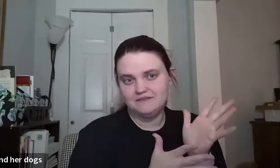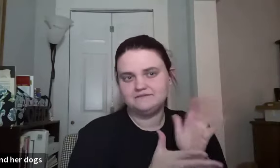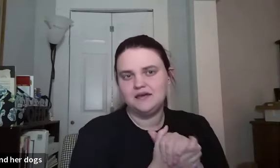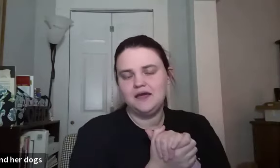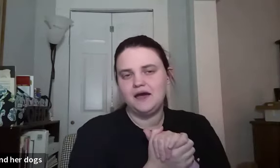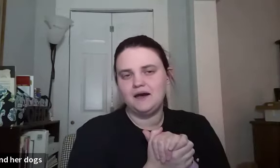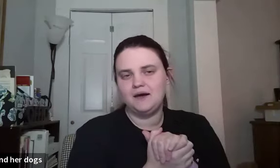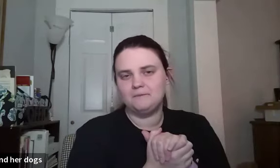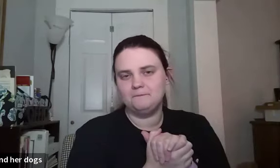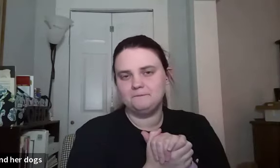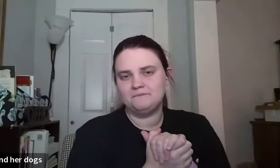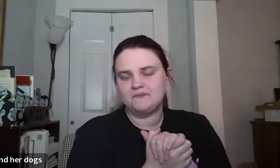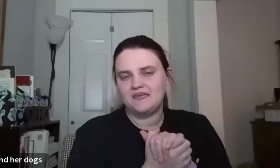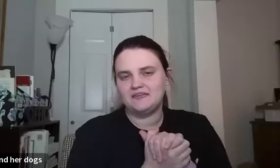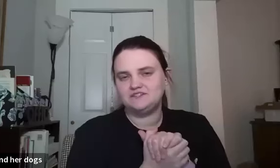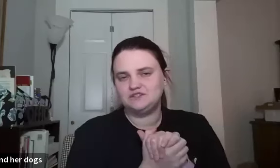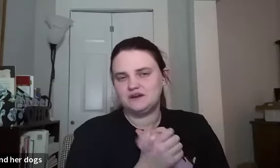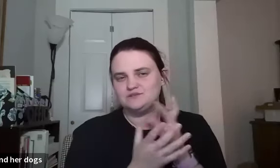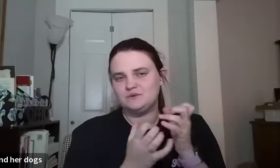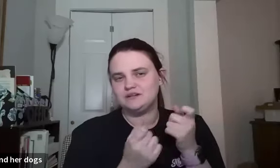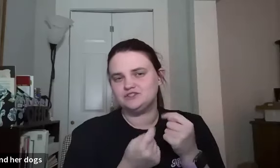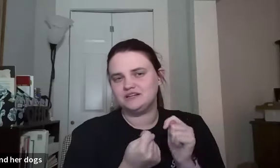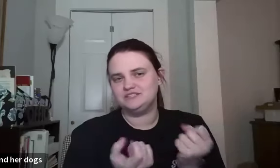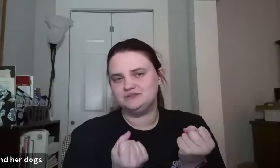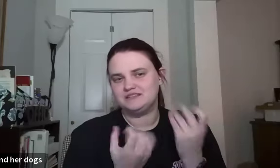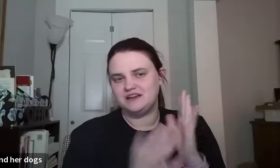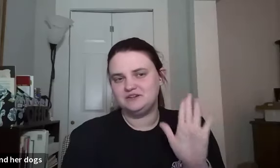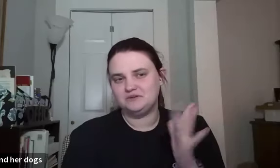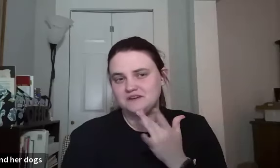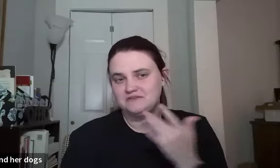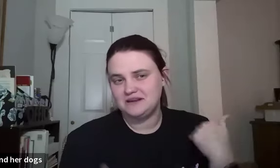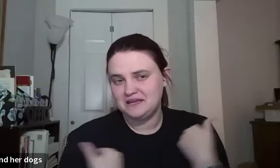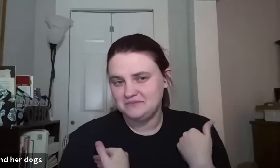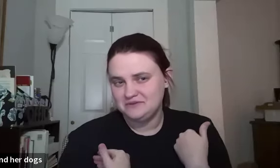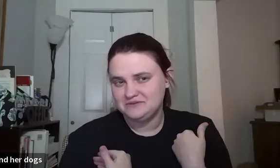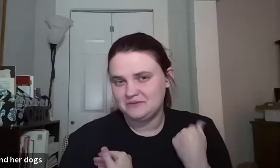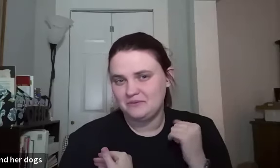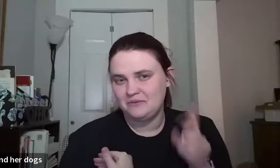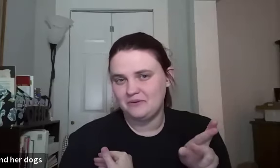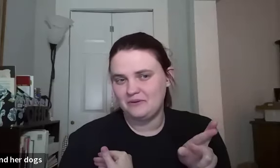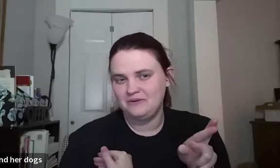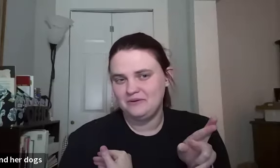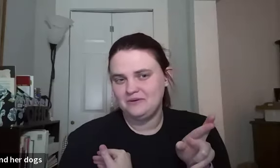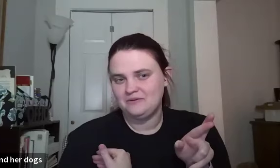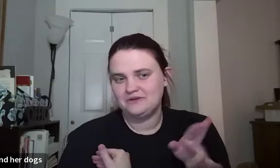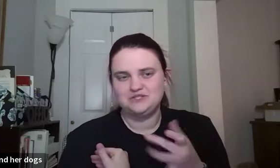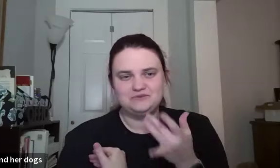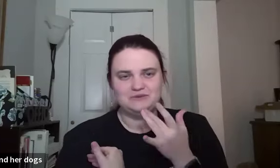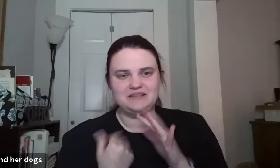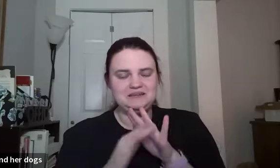left, um, do you guys want to try to sign your favorite animals, or would you prefer to be like,